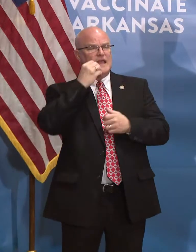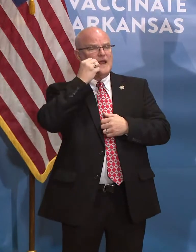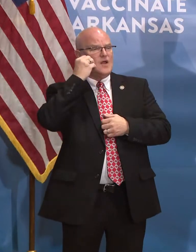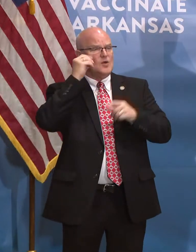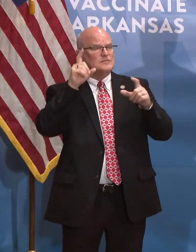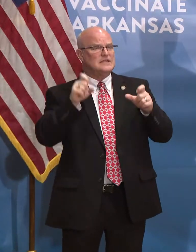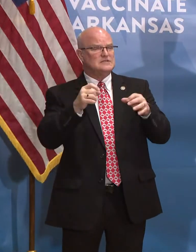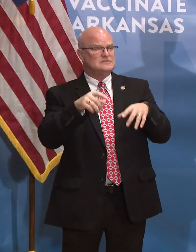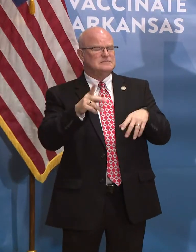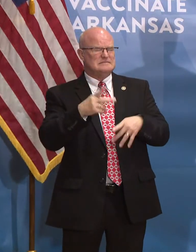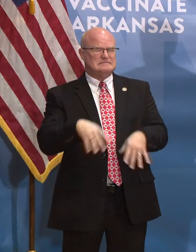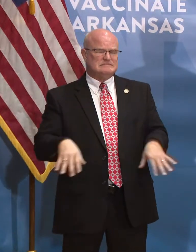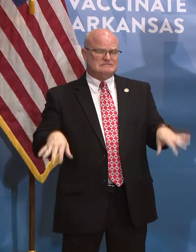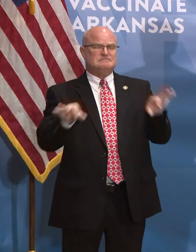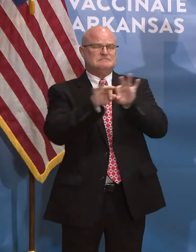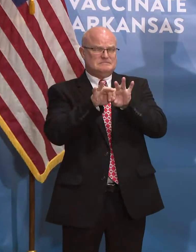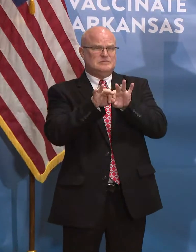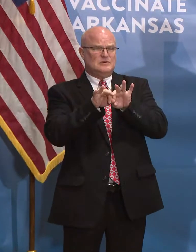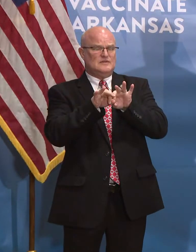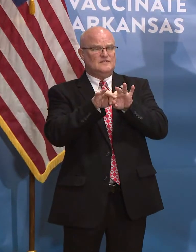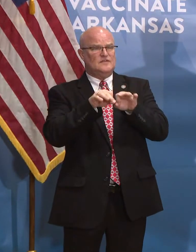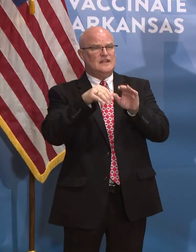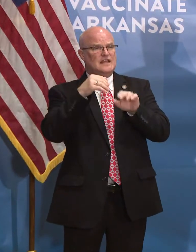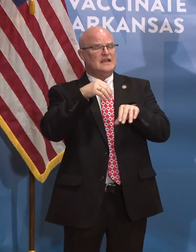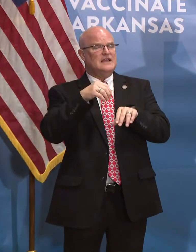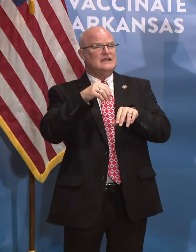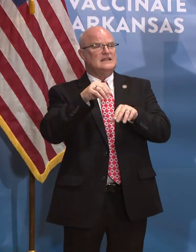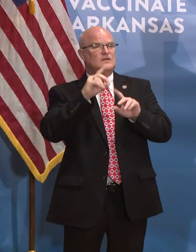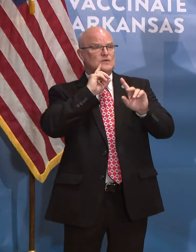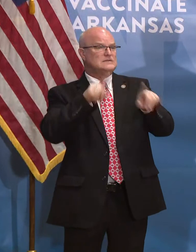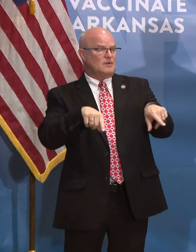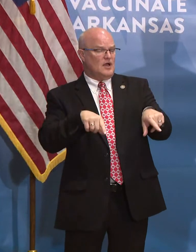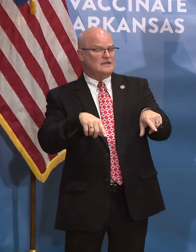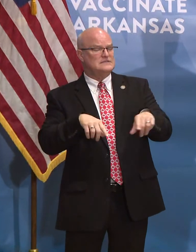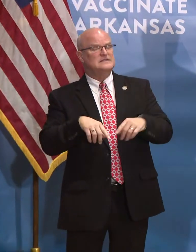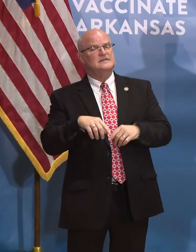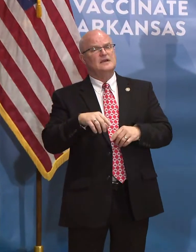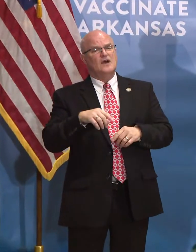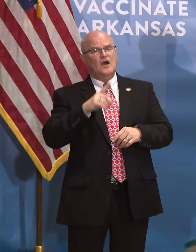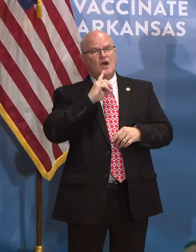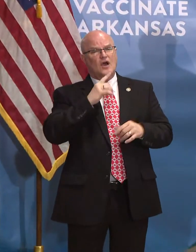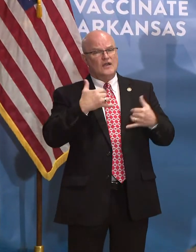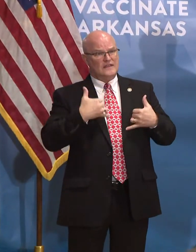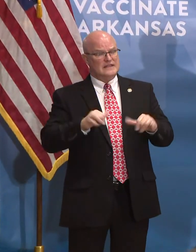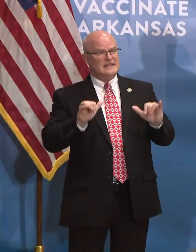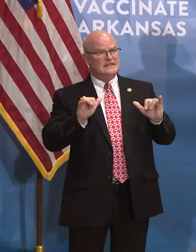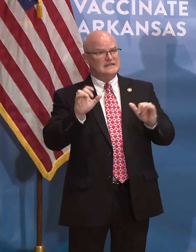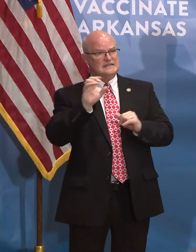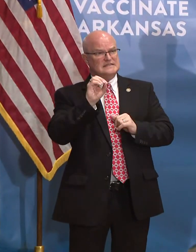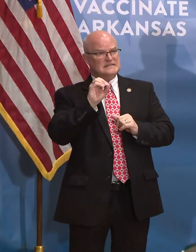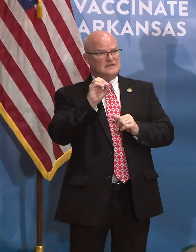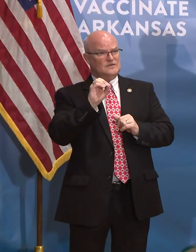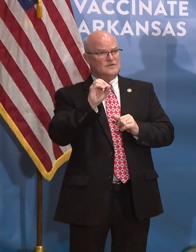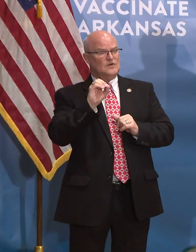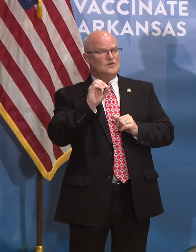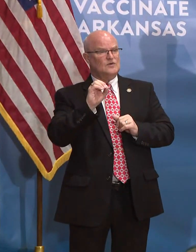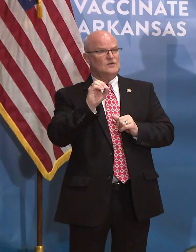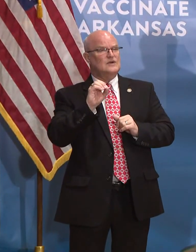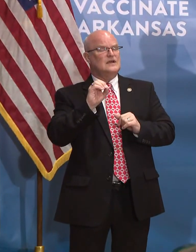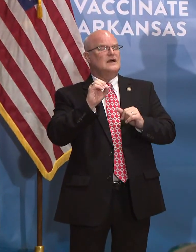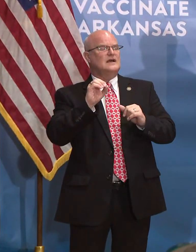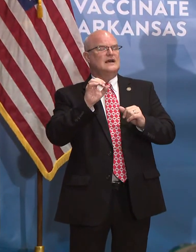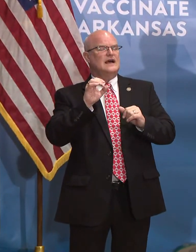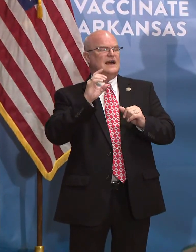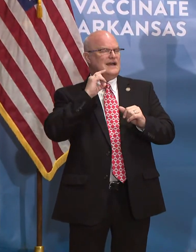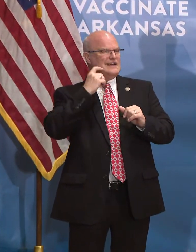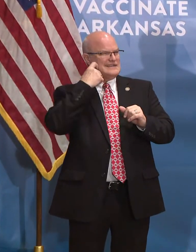would be key in the COVID response, and other states have moved much quicker on this topic. Earlier this year, Ohio purchased 2 million rapid